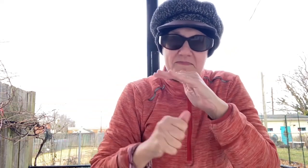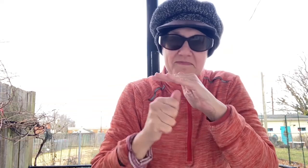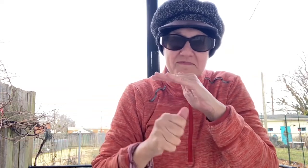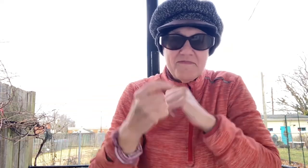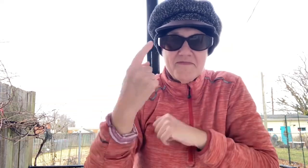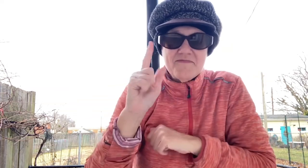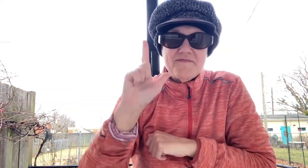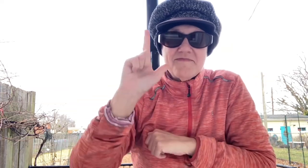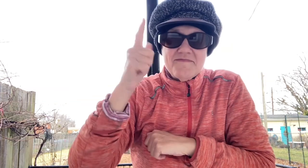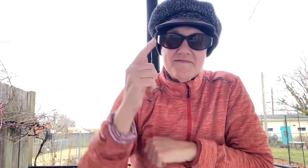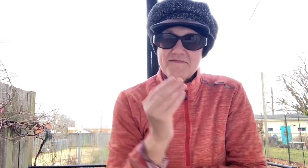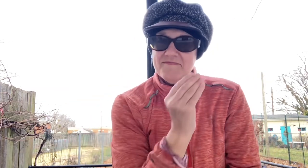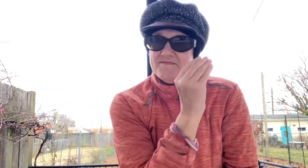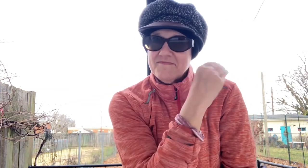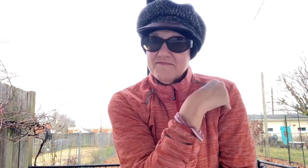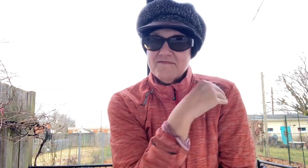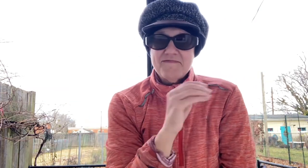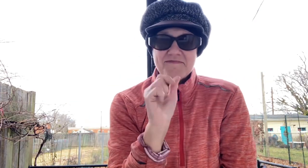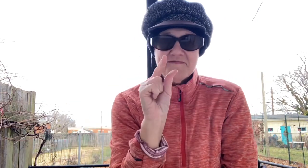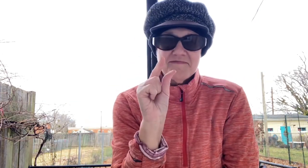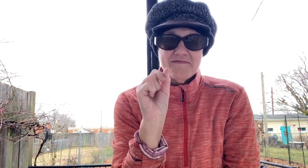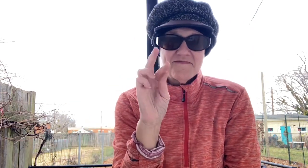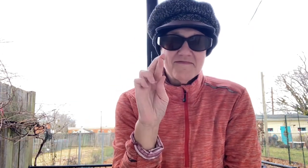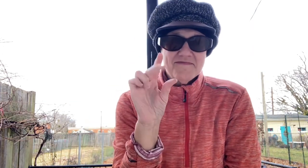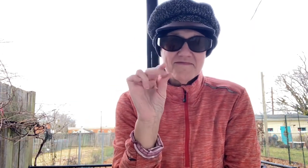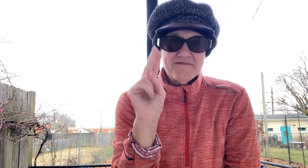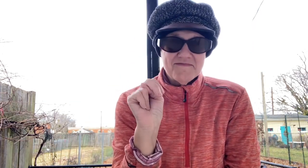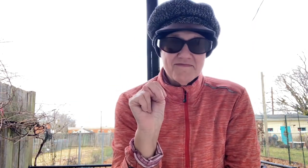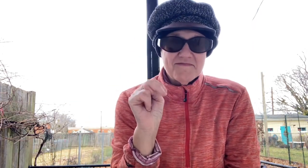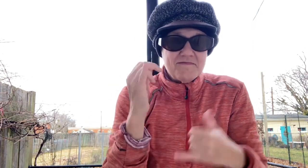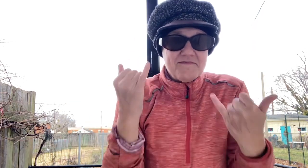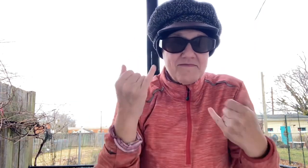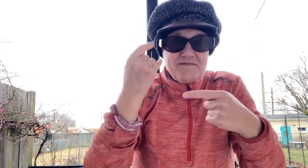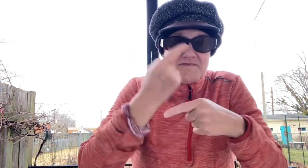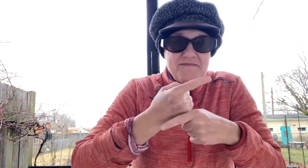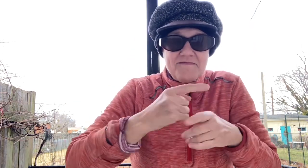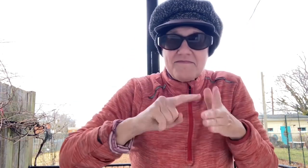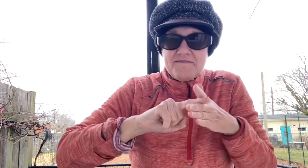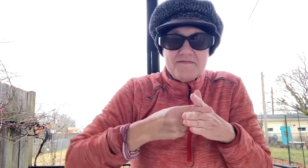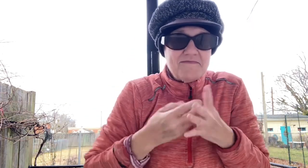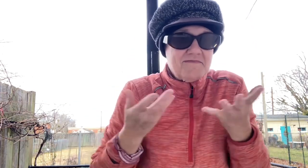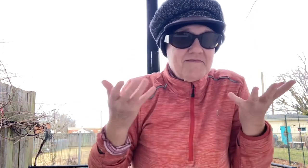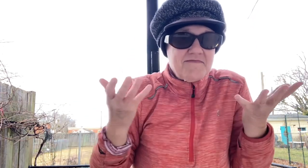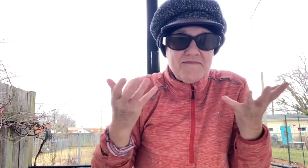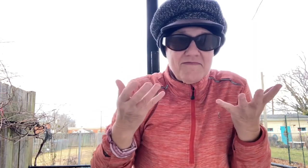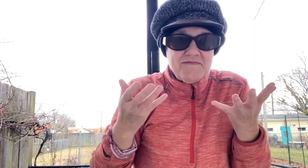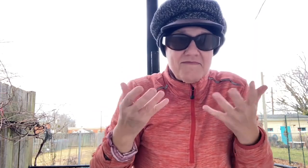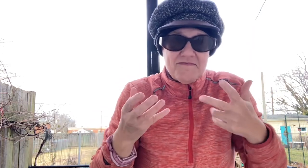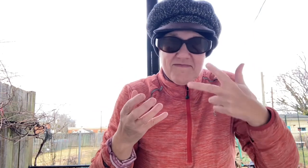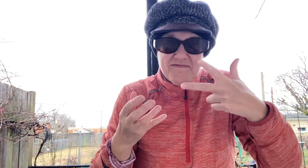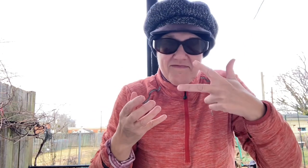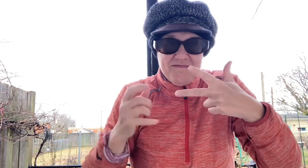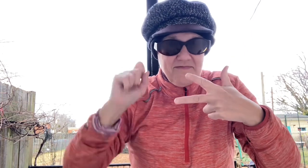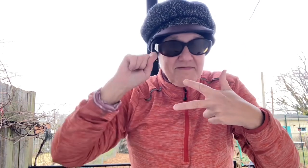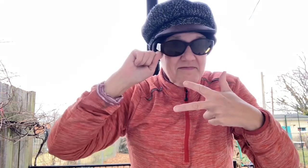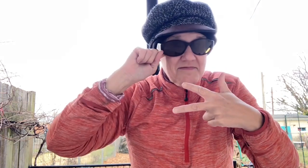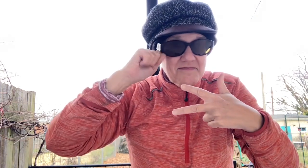in the basement to put out later into the garden. Today we're going to start